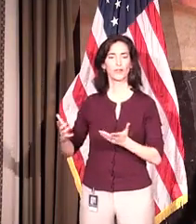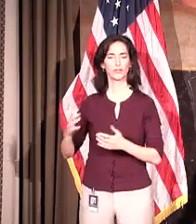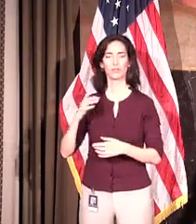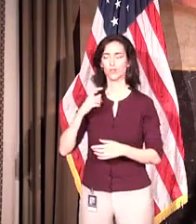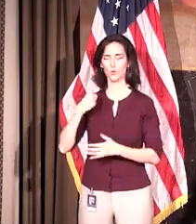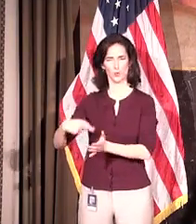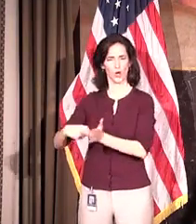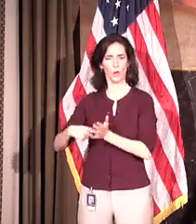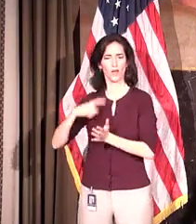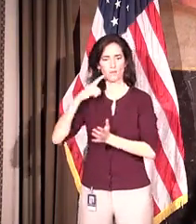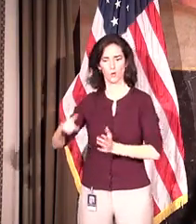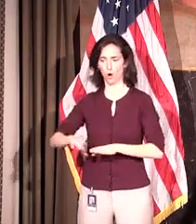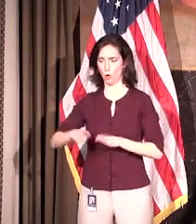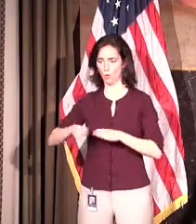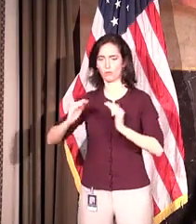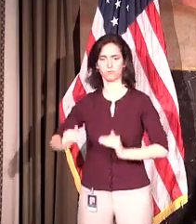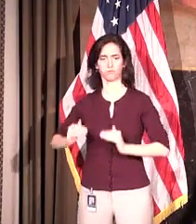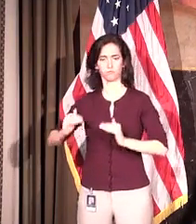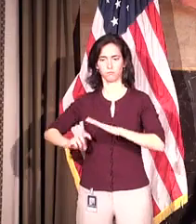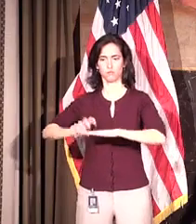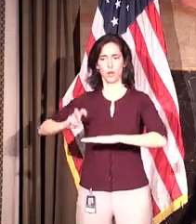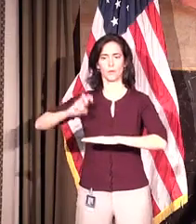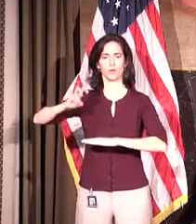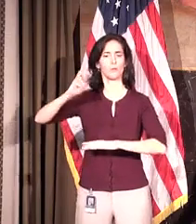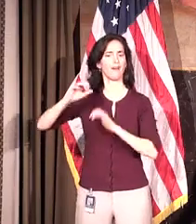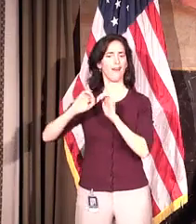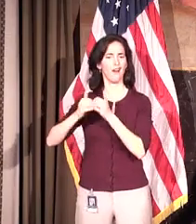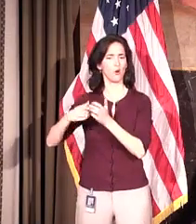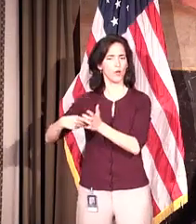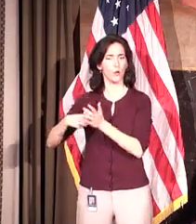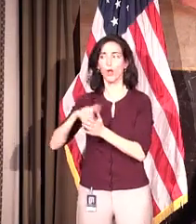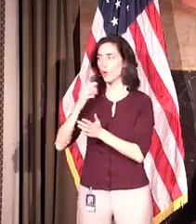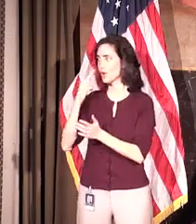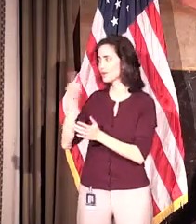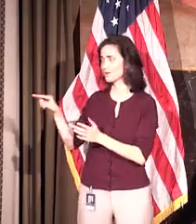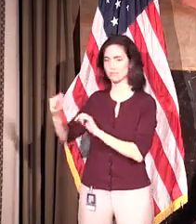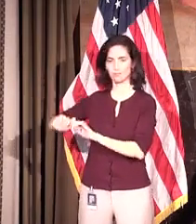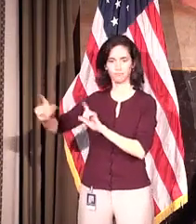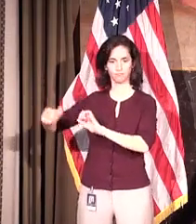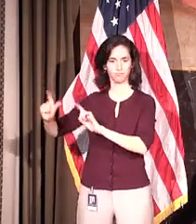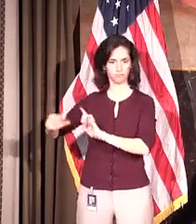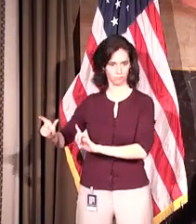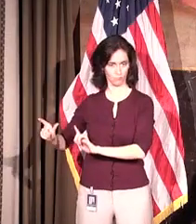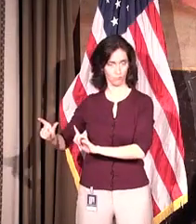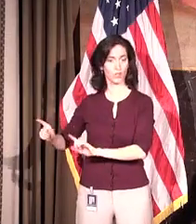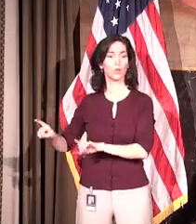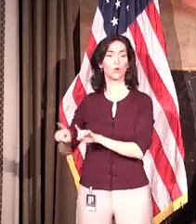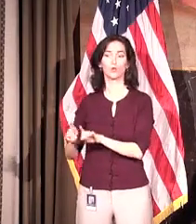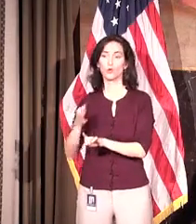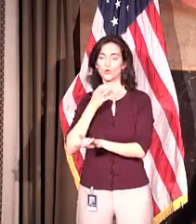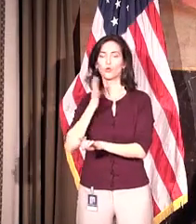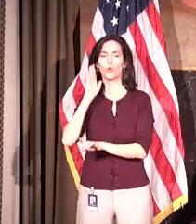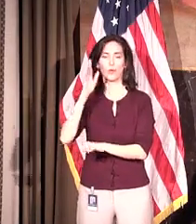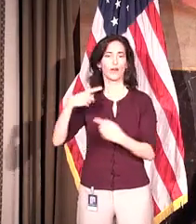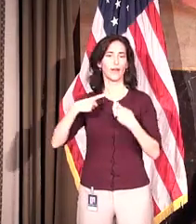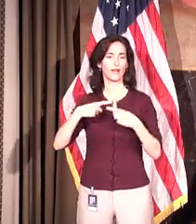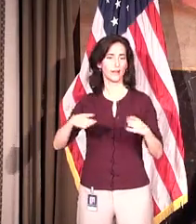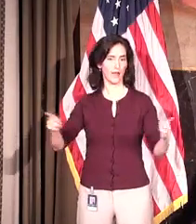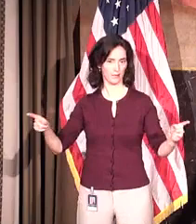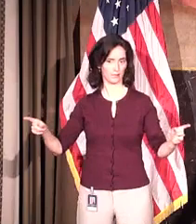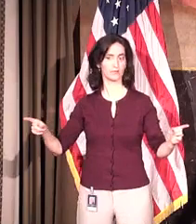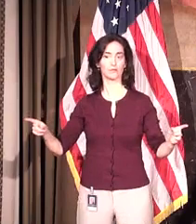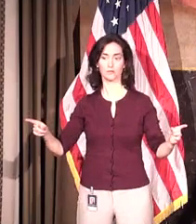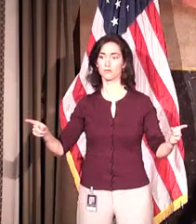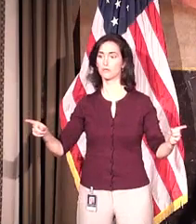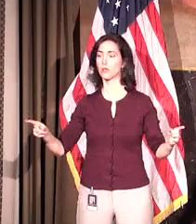criteria slides, looking at the current data in Louisiana, and make an announcement about the